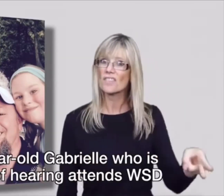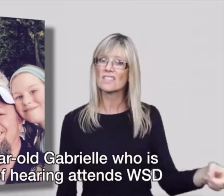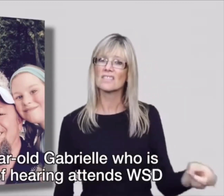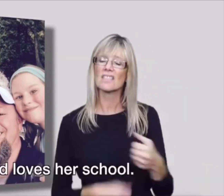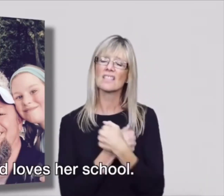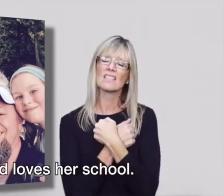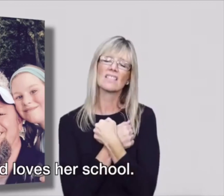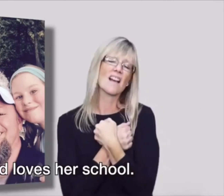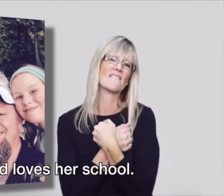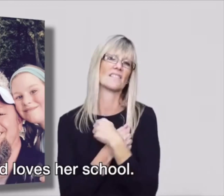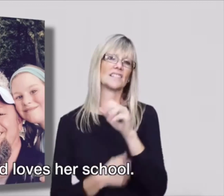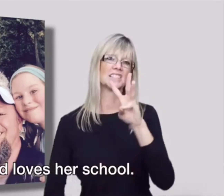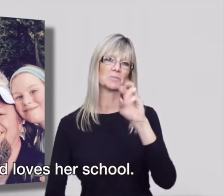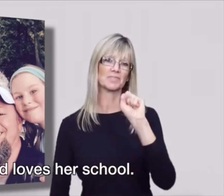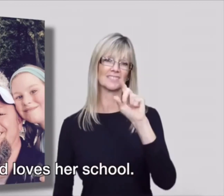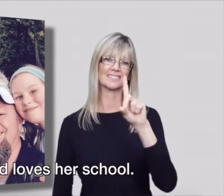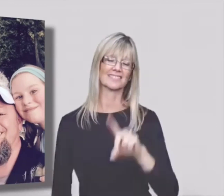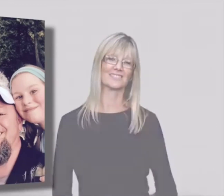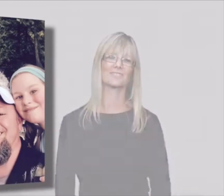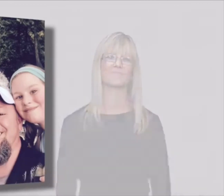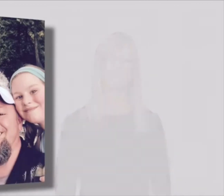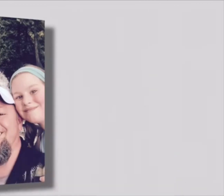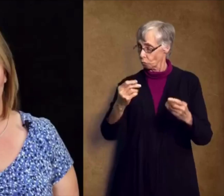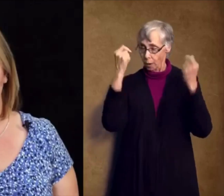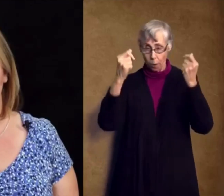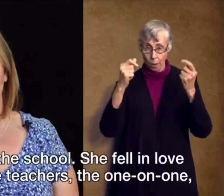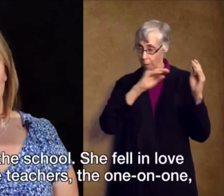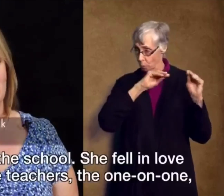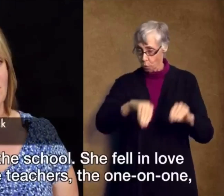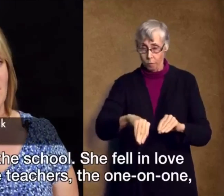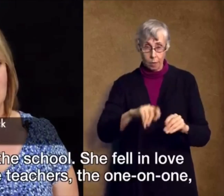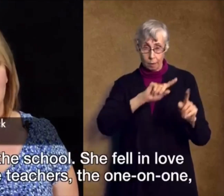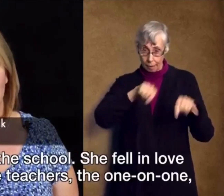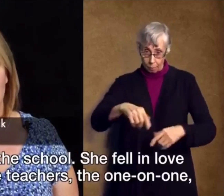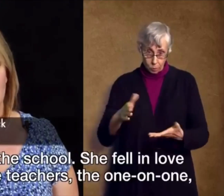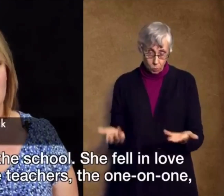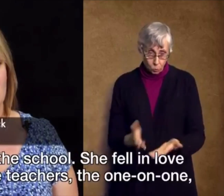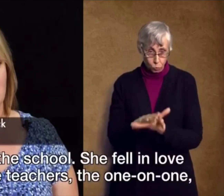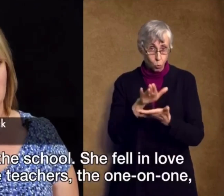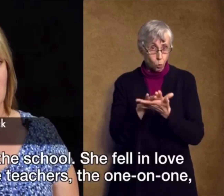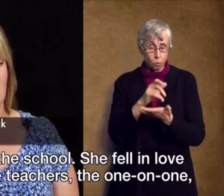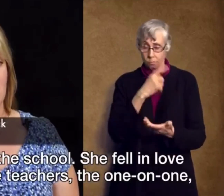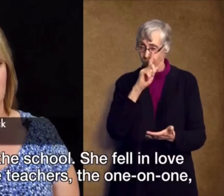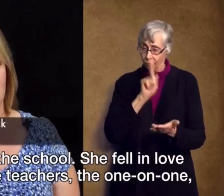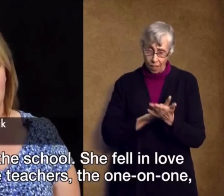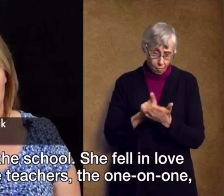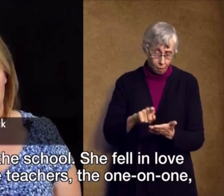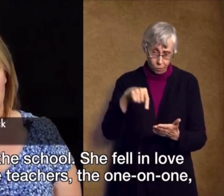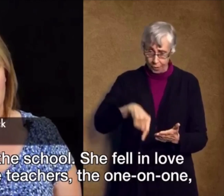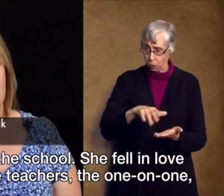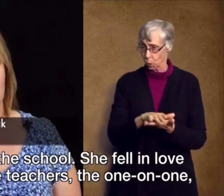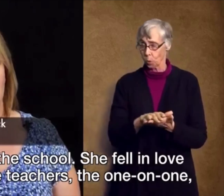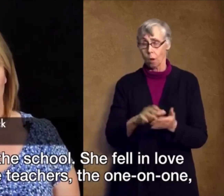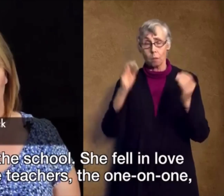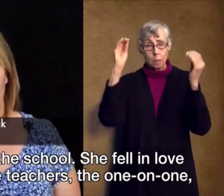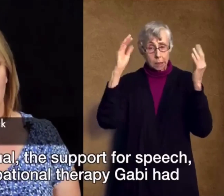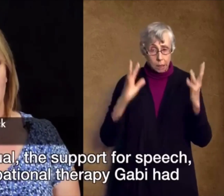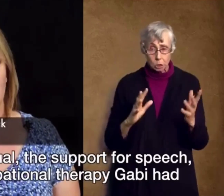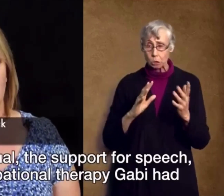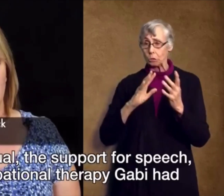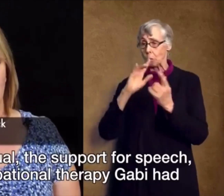WSD and loves her school. Came to the school, fell in love with it, the teachers, the